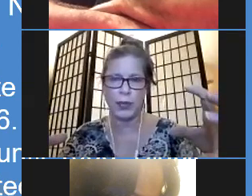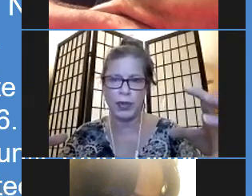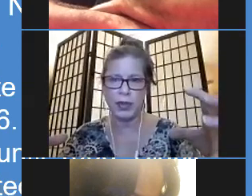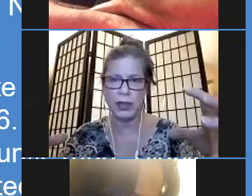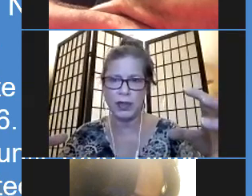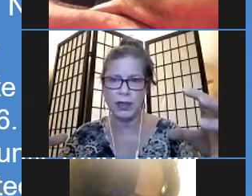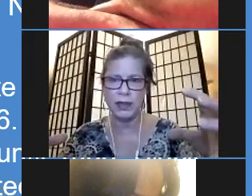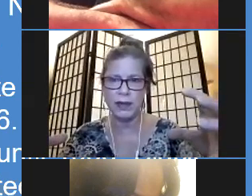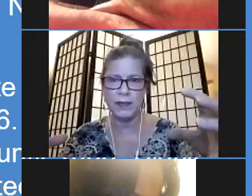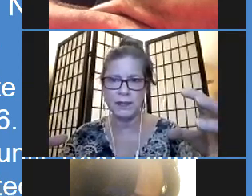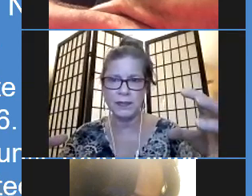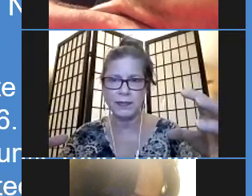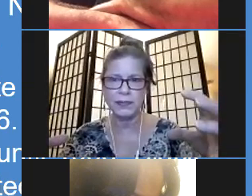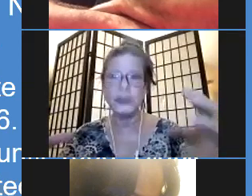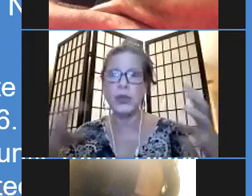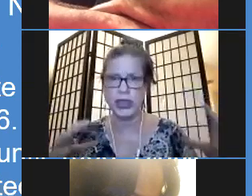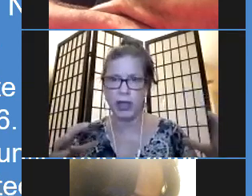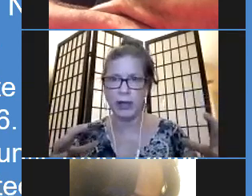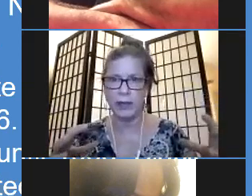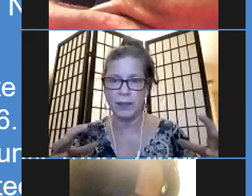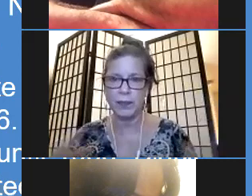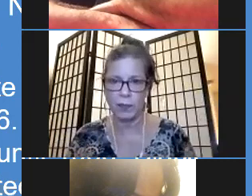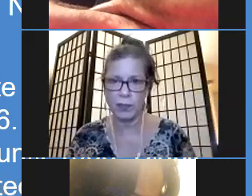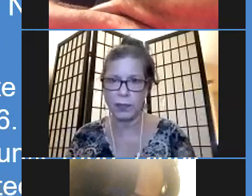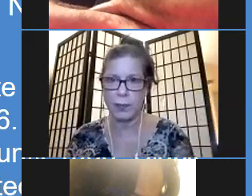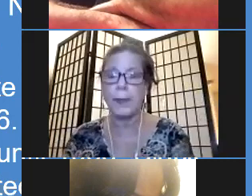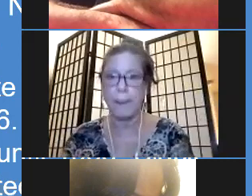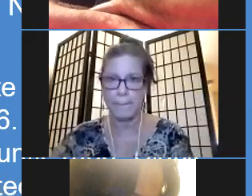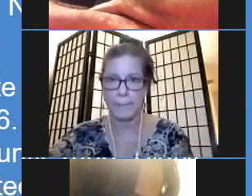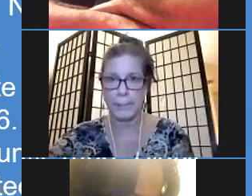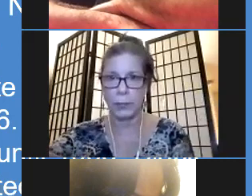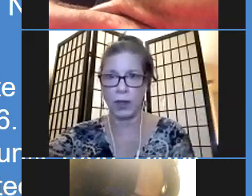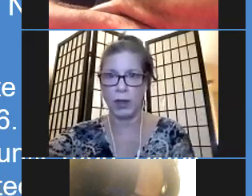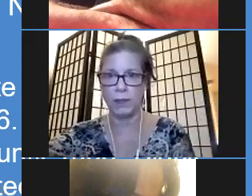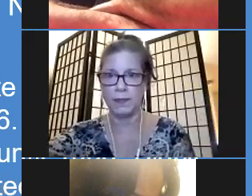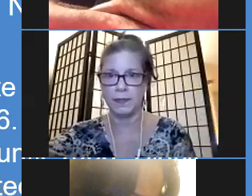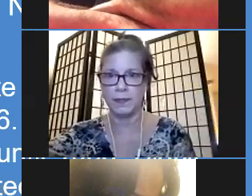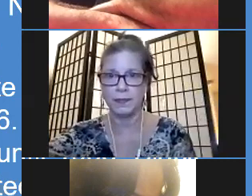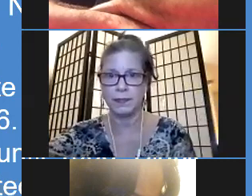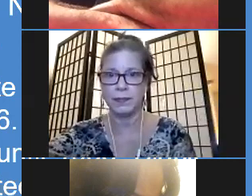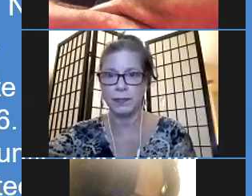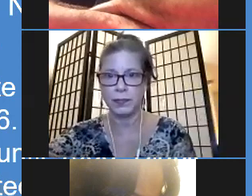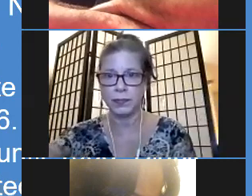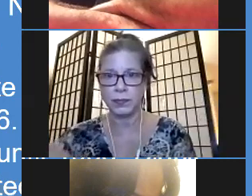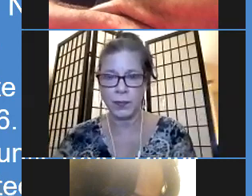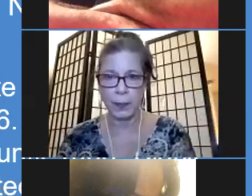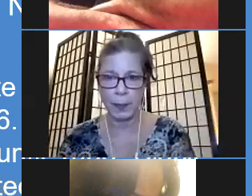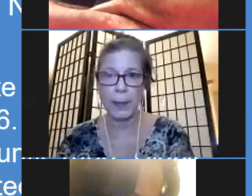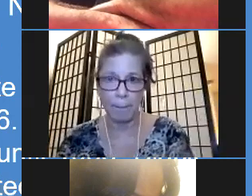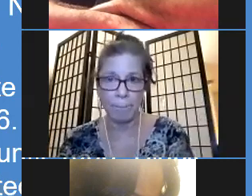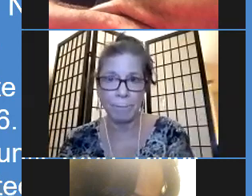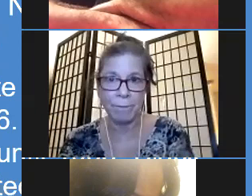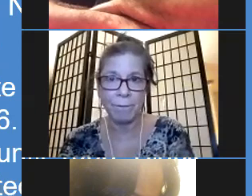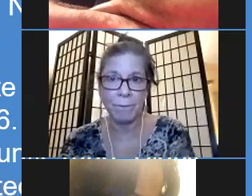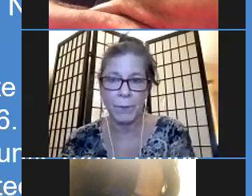Europe right. You're right. That originally. that was the yeah. That's what I just read on the first slide. He